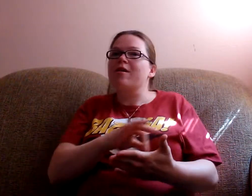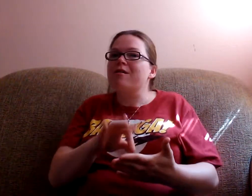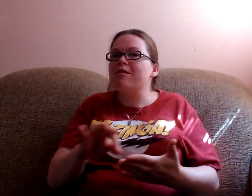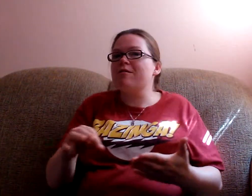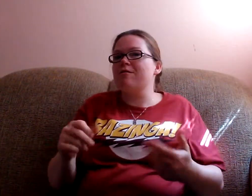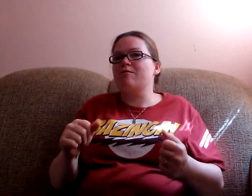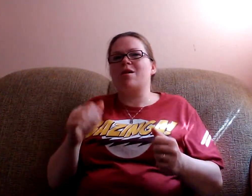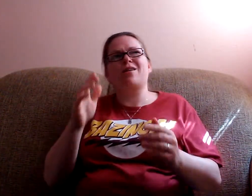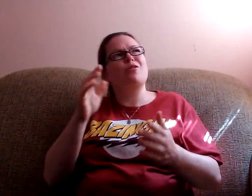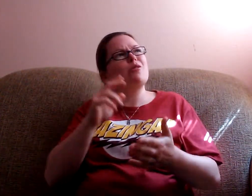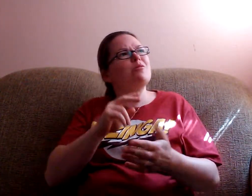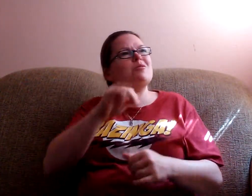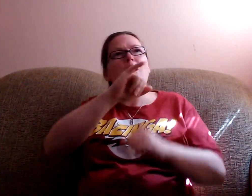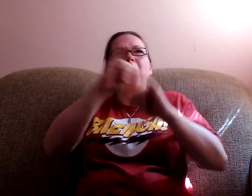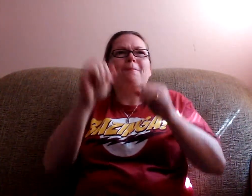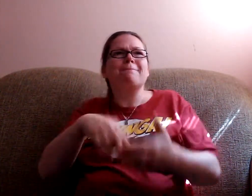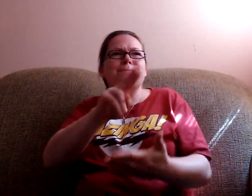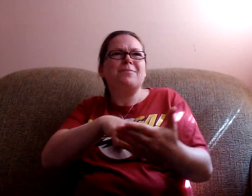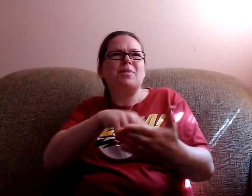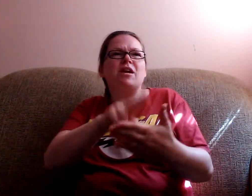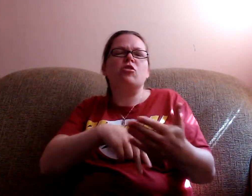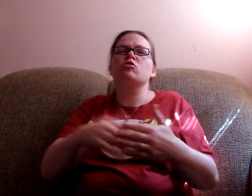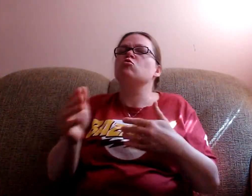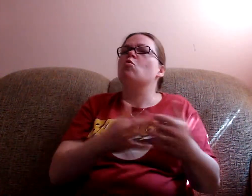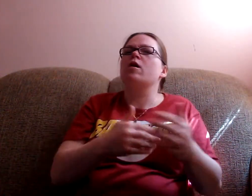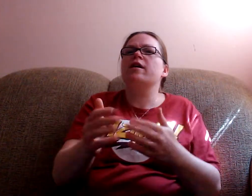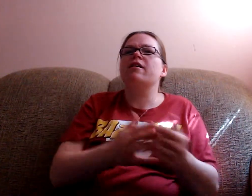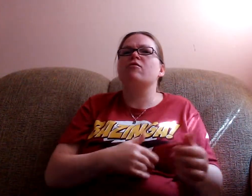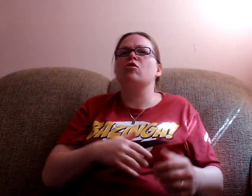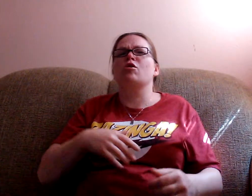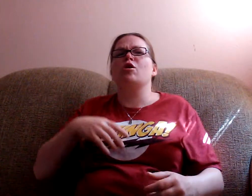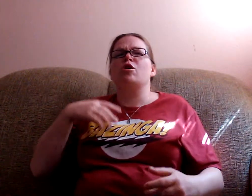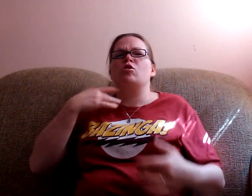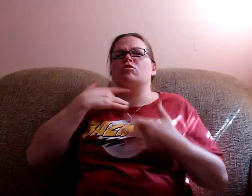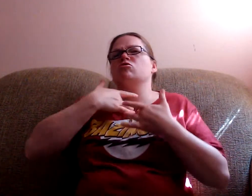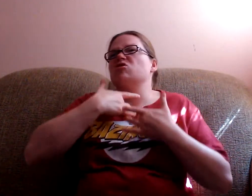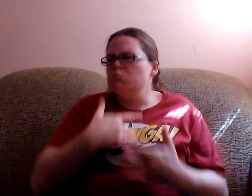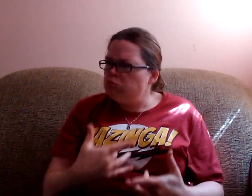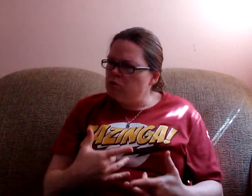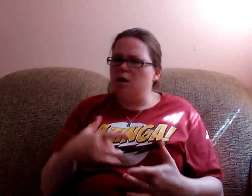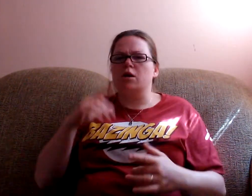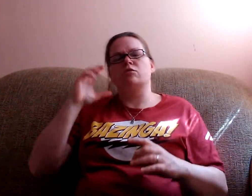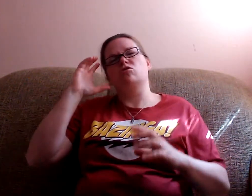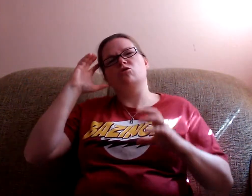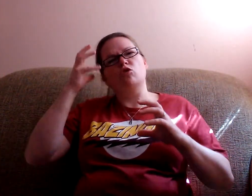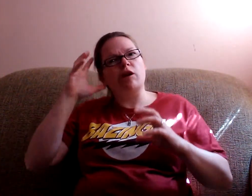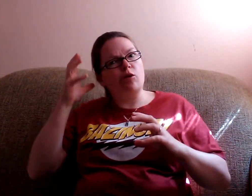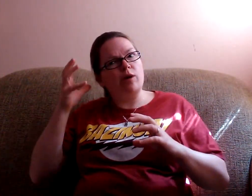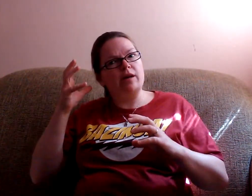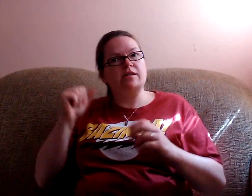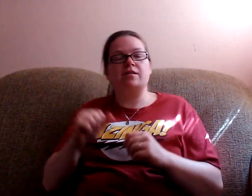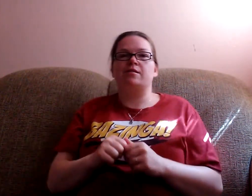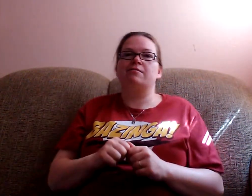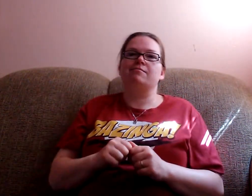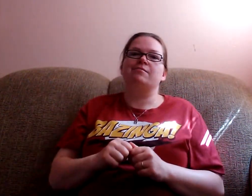musicians, painters, playwrights of any given period from the Greeks on, gosh, their moms and dads did all